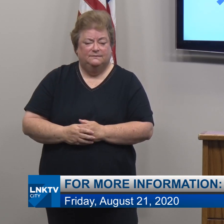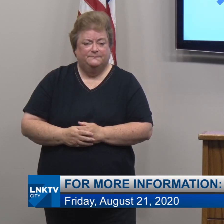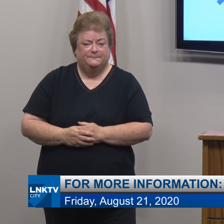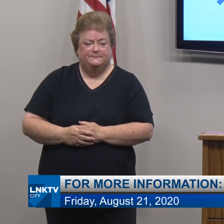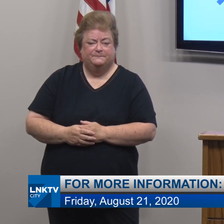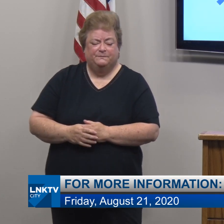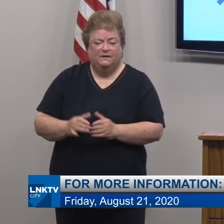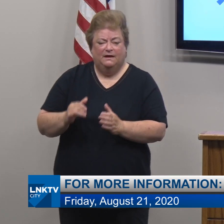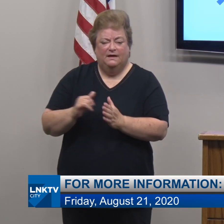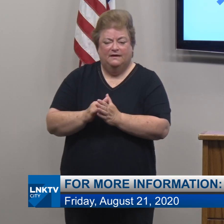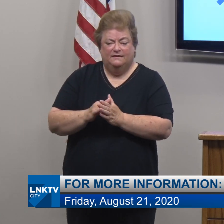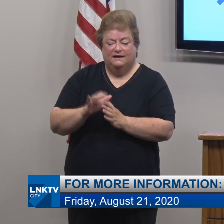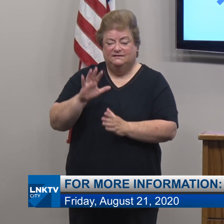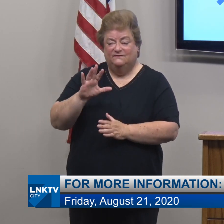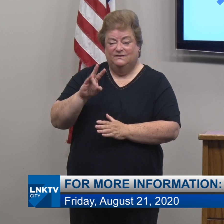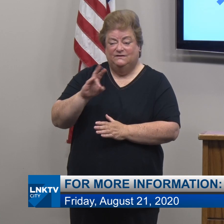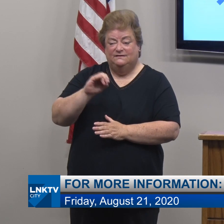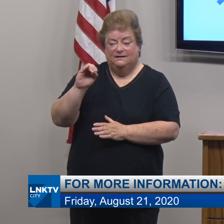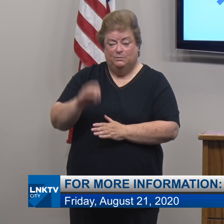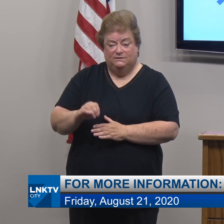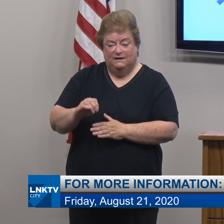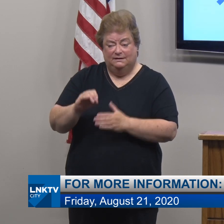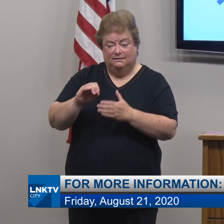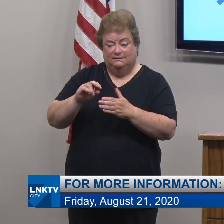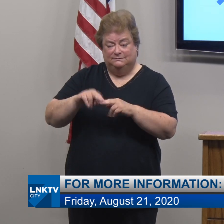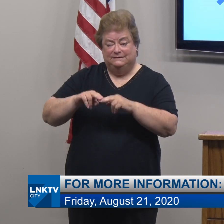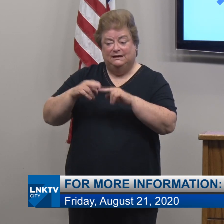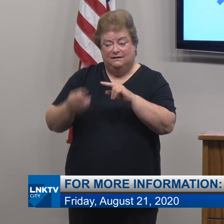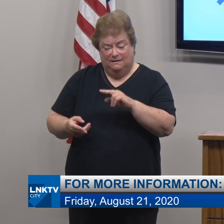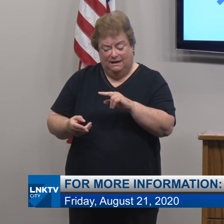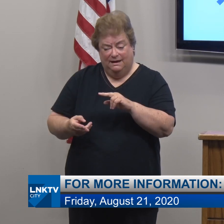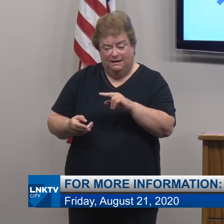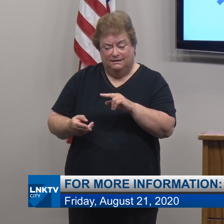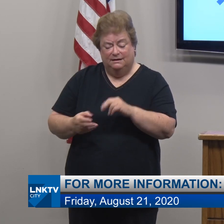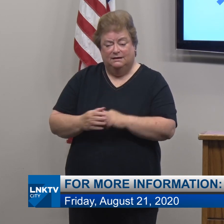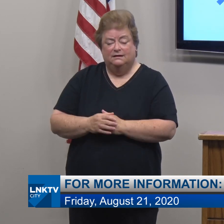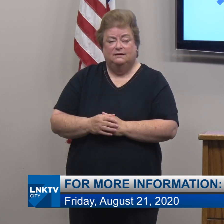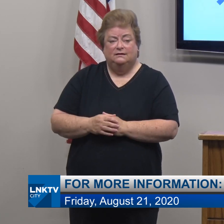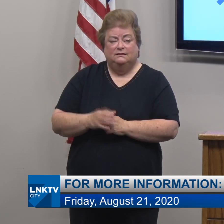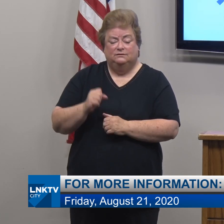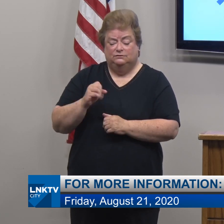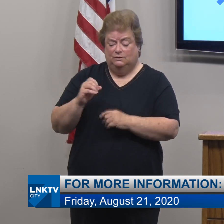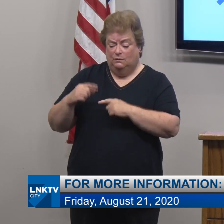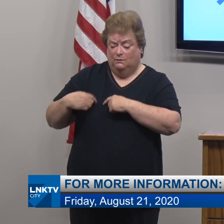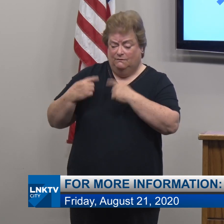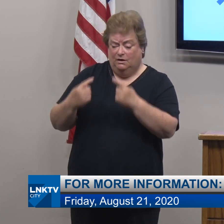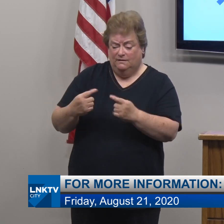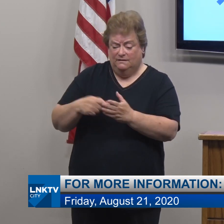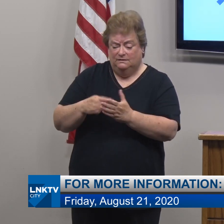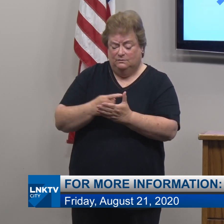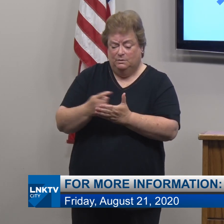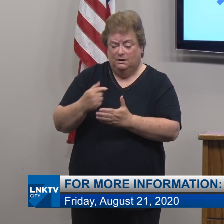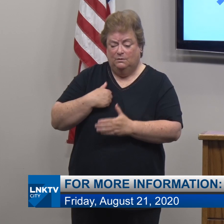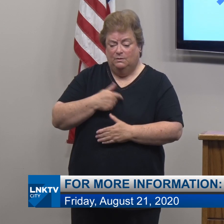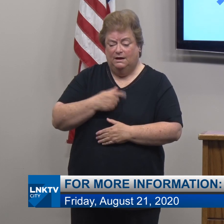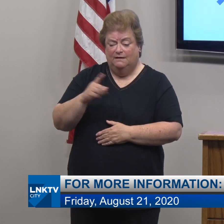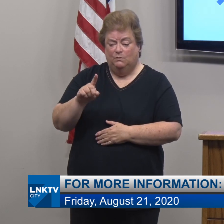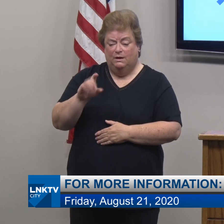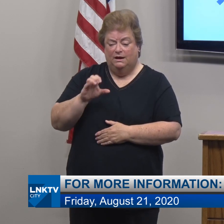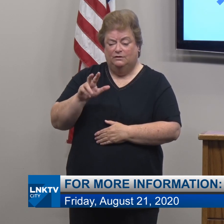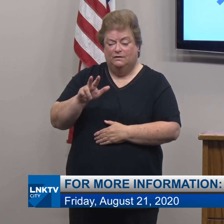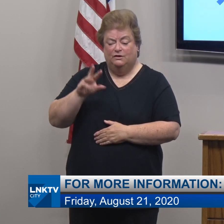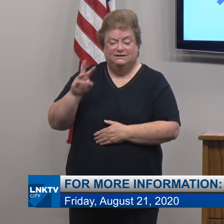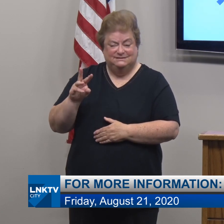That's a 57% decline in weekly cases. So far this week, we have a total of 136